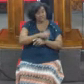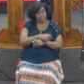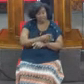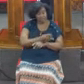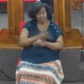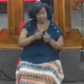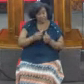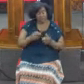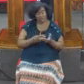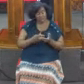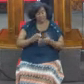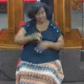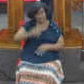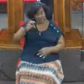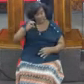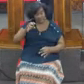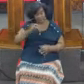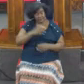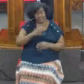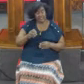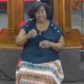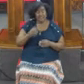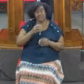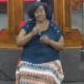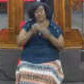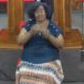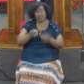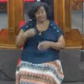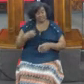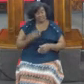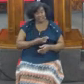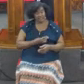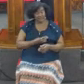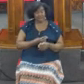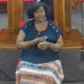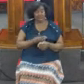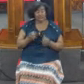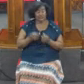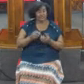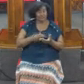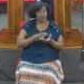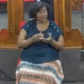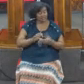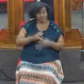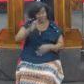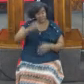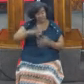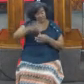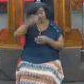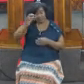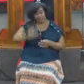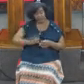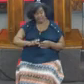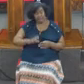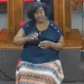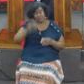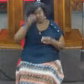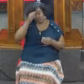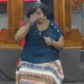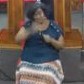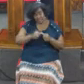with His Holy Spirit. And He has equipped you and I with the Holy Spirit of God. I want to remind